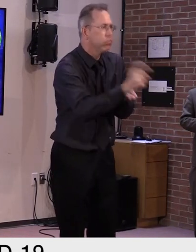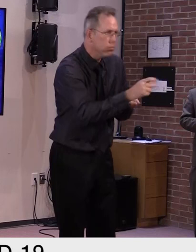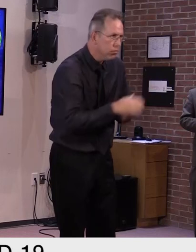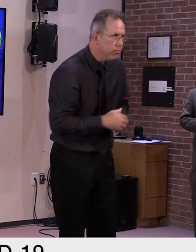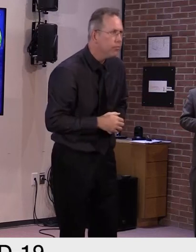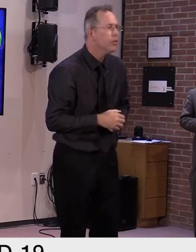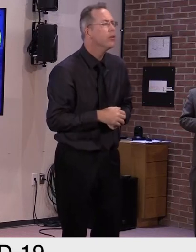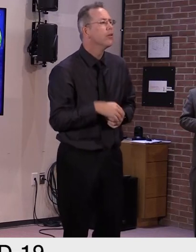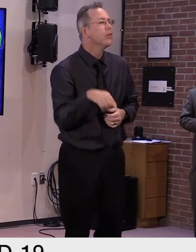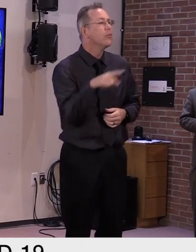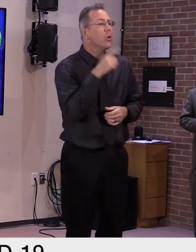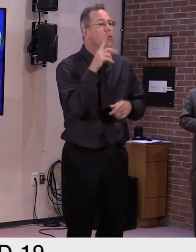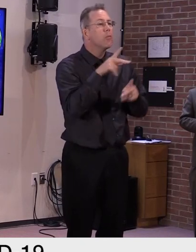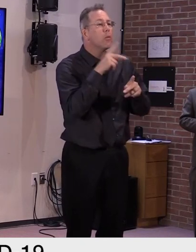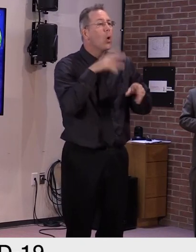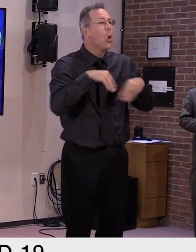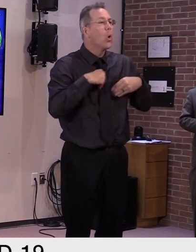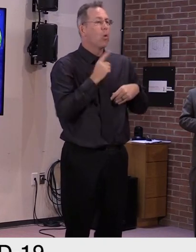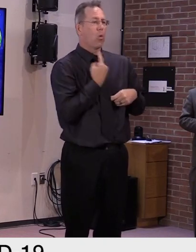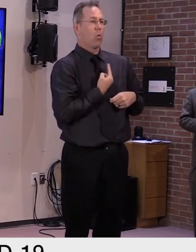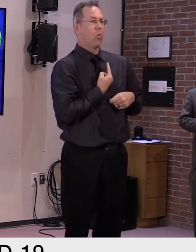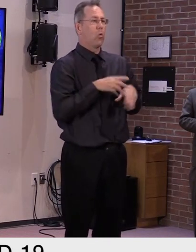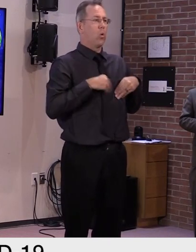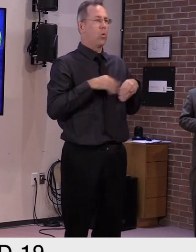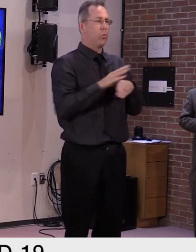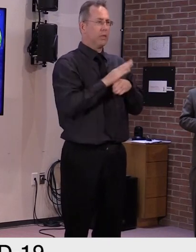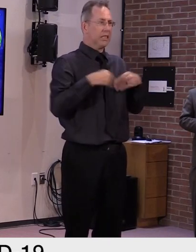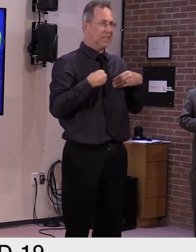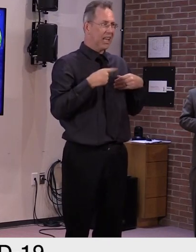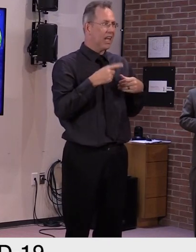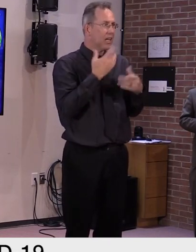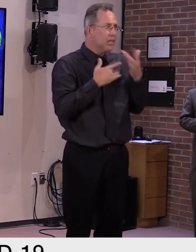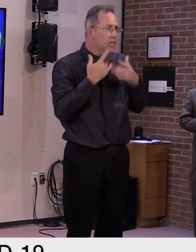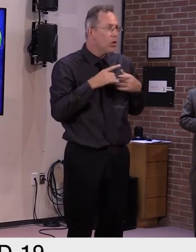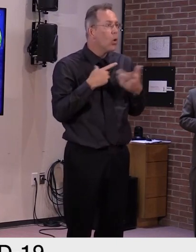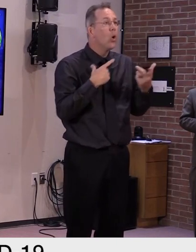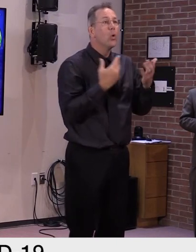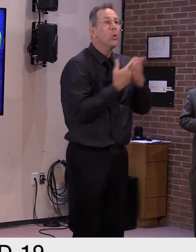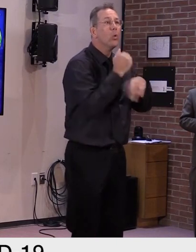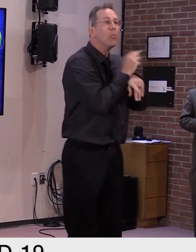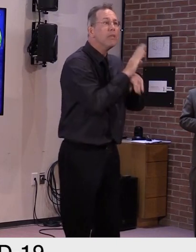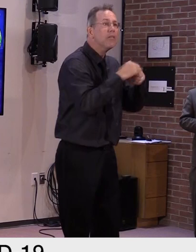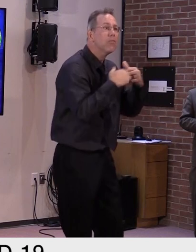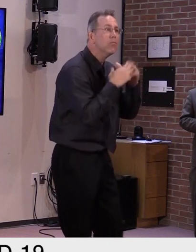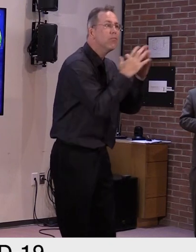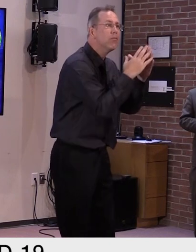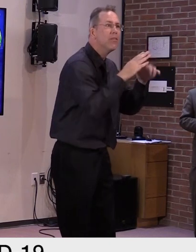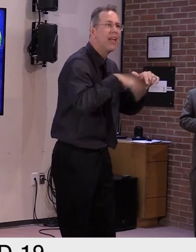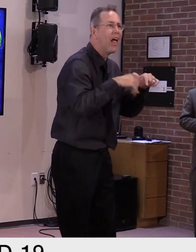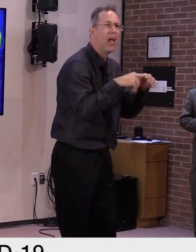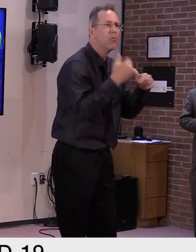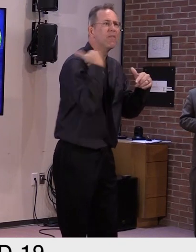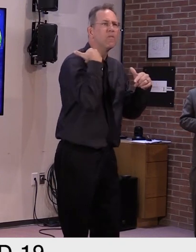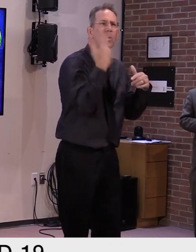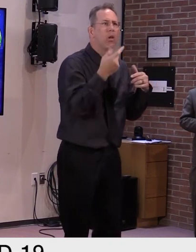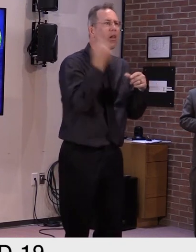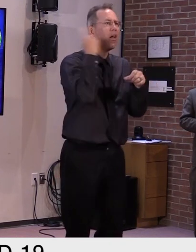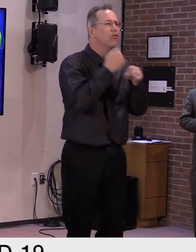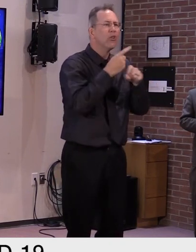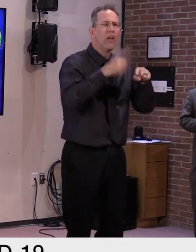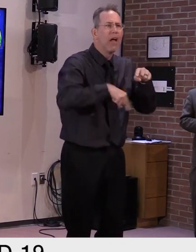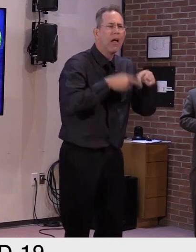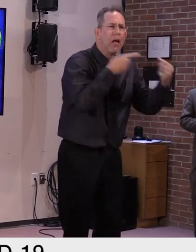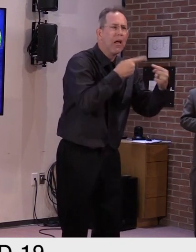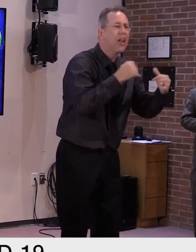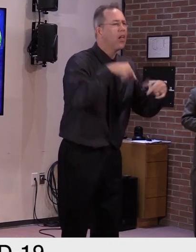revenue. I'll outline a few of the major differences, but all the details will be on our site. One of the major differences are